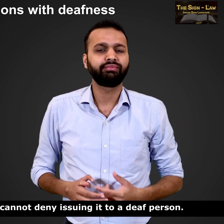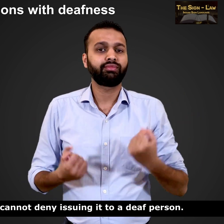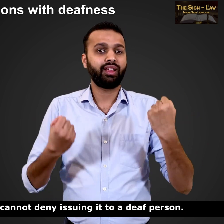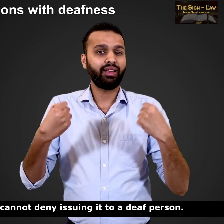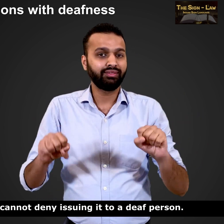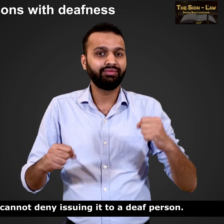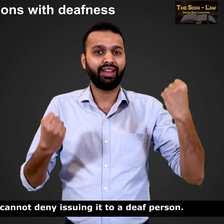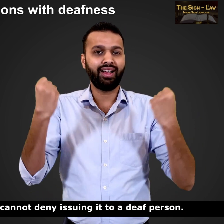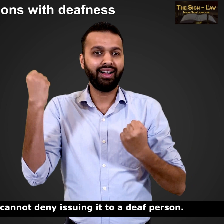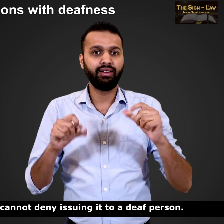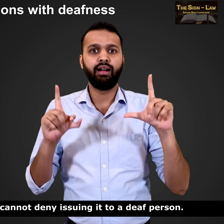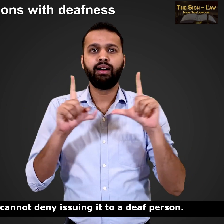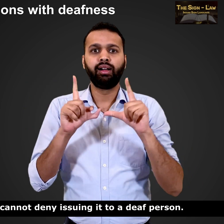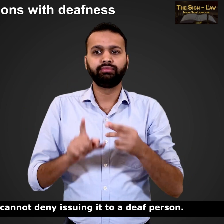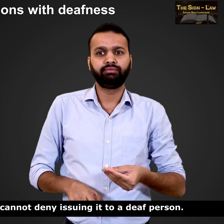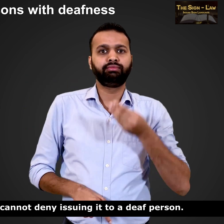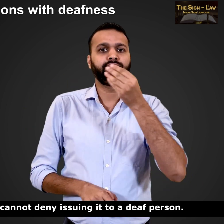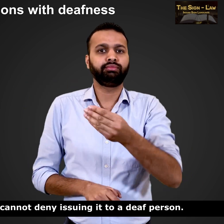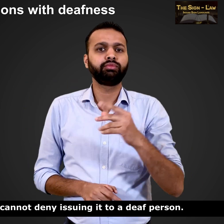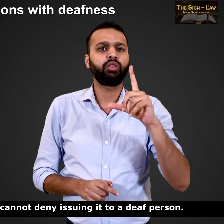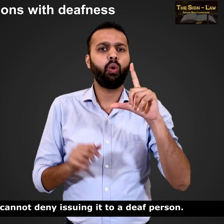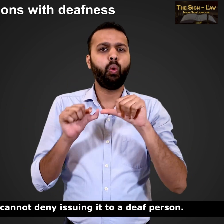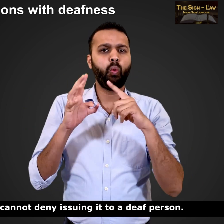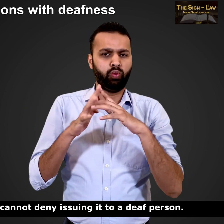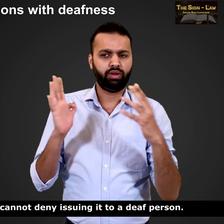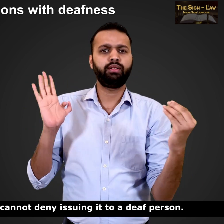license law. Law cannot deny issuing it to a deaf person.